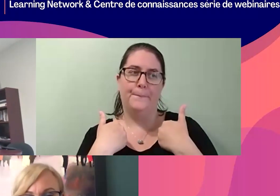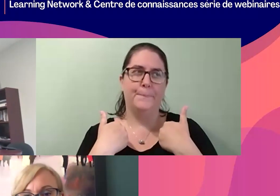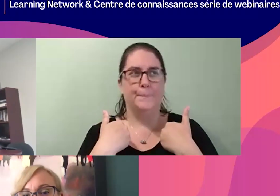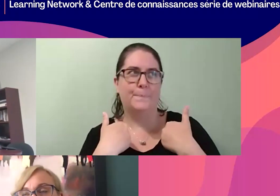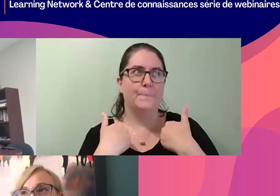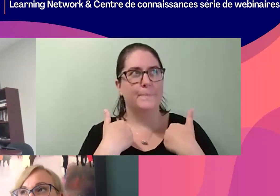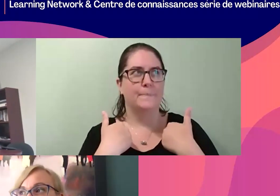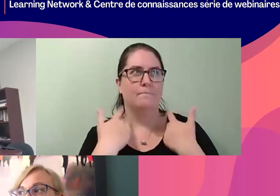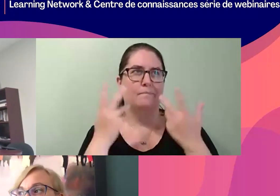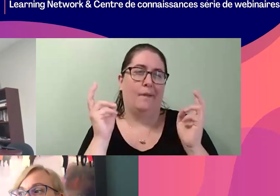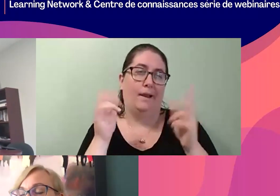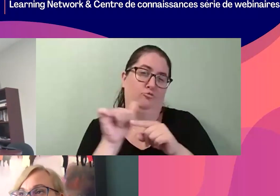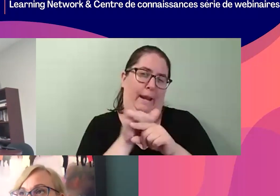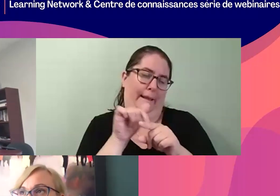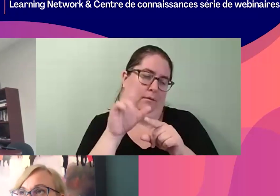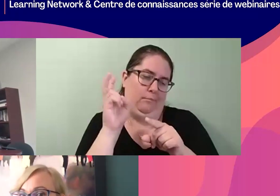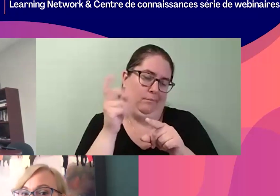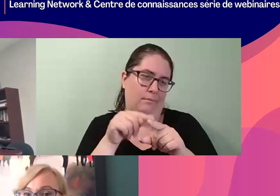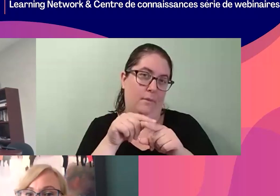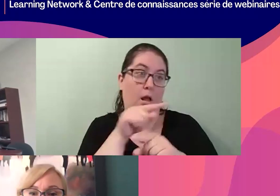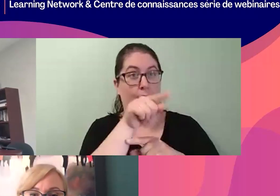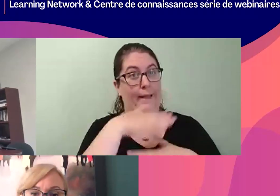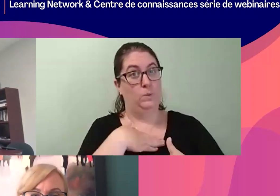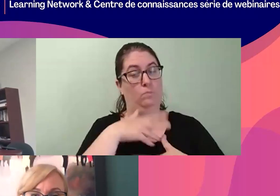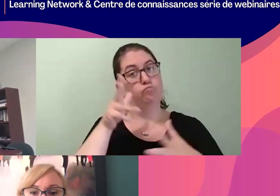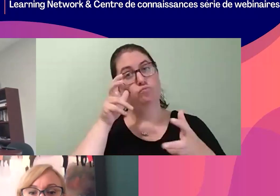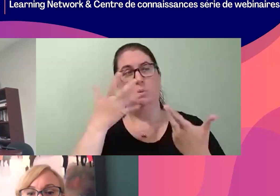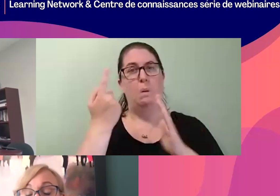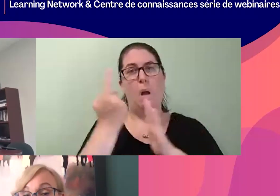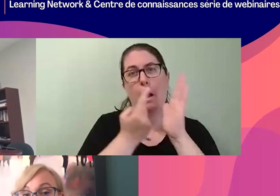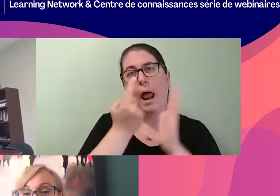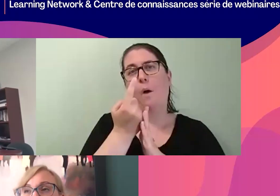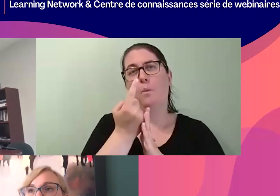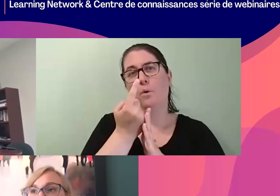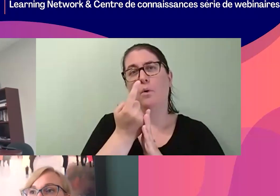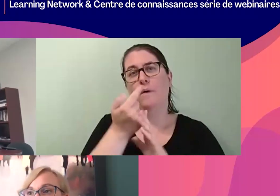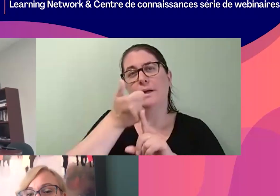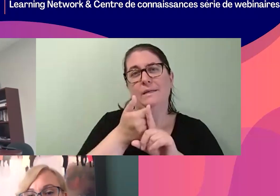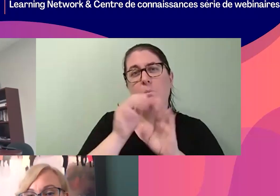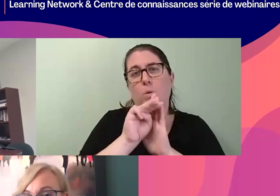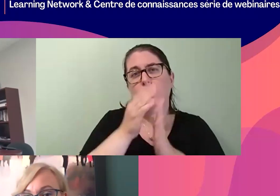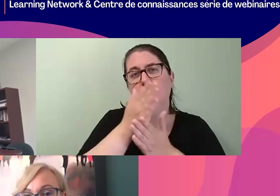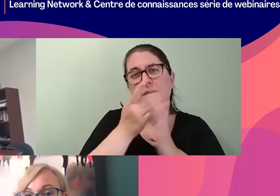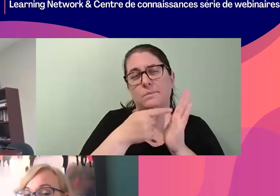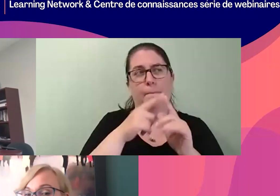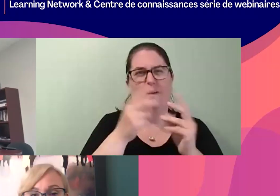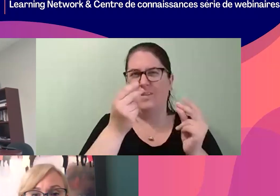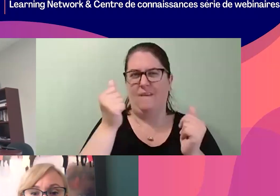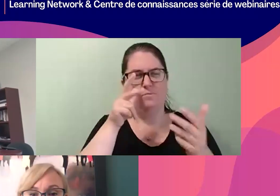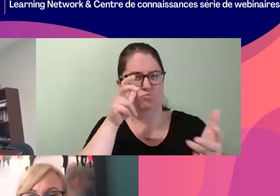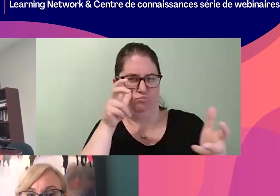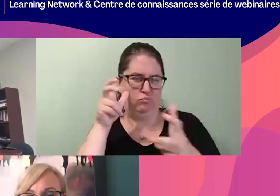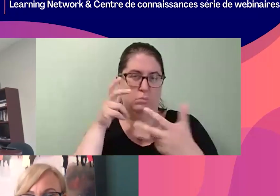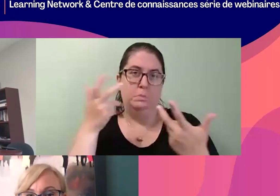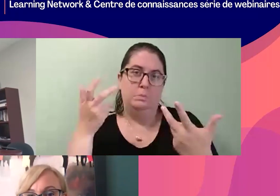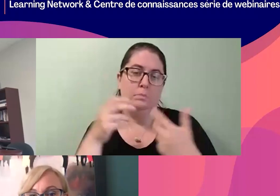of training, and people really enjoyed it. Even if it's an hour per module, it goes by really fast. And many